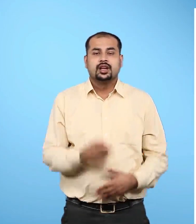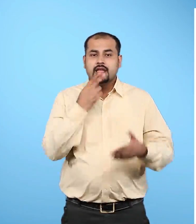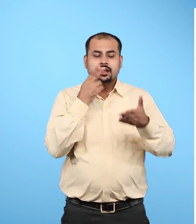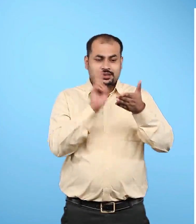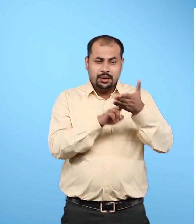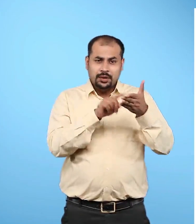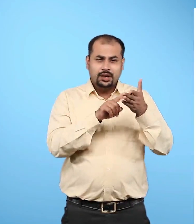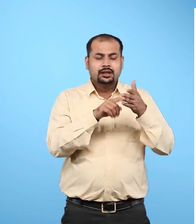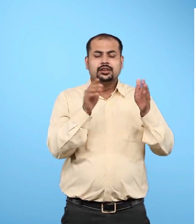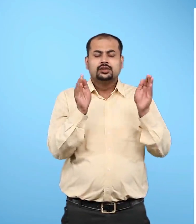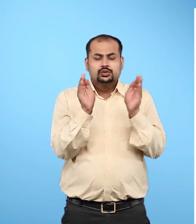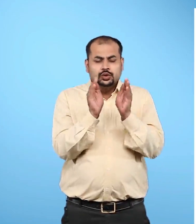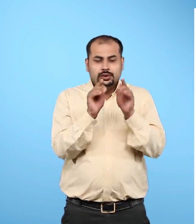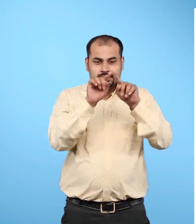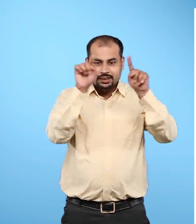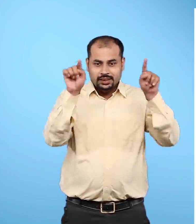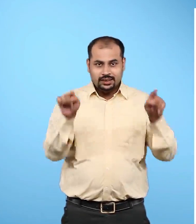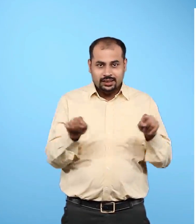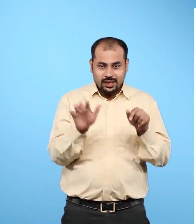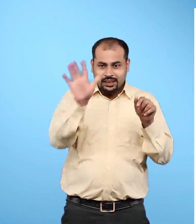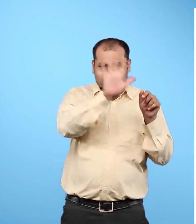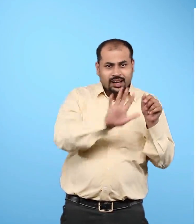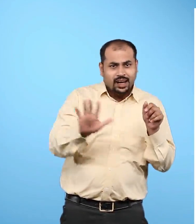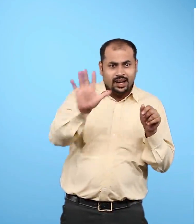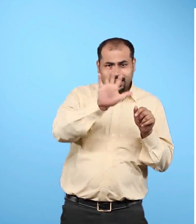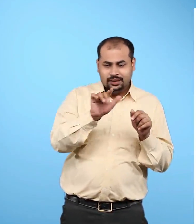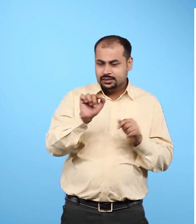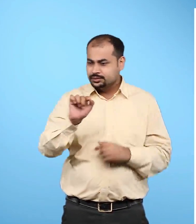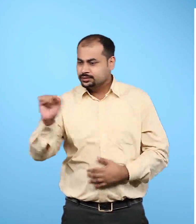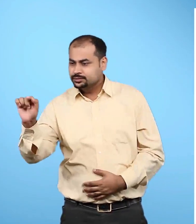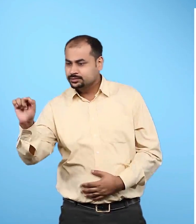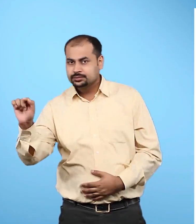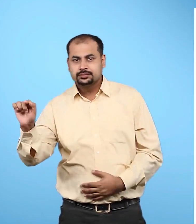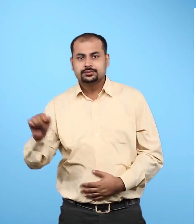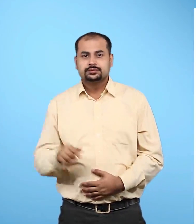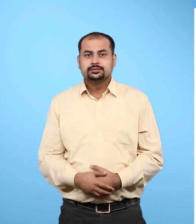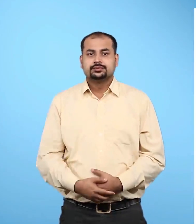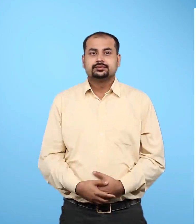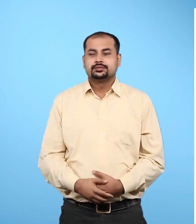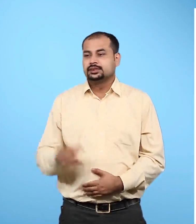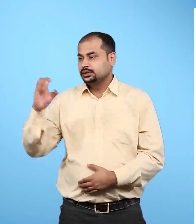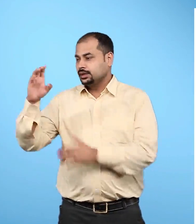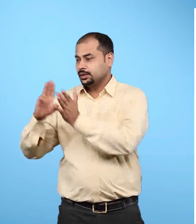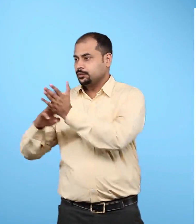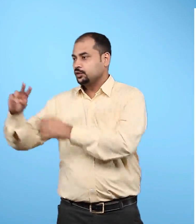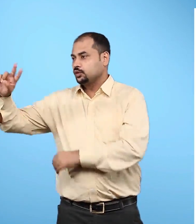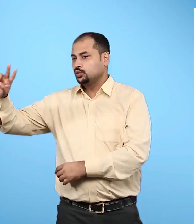The area of the smallest stamp is dash square centimeters.